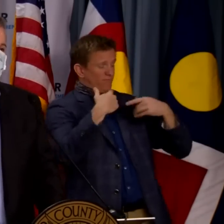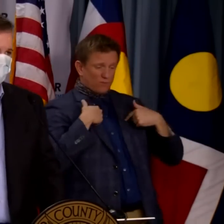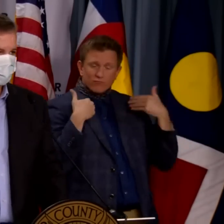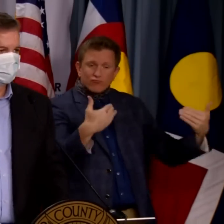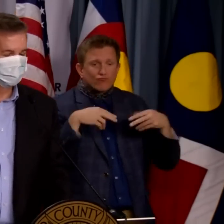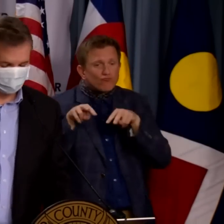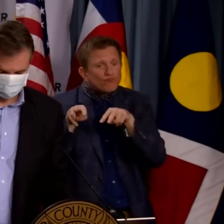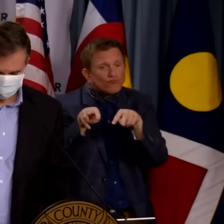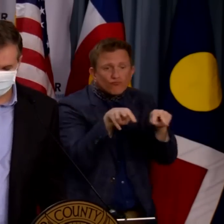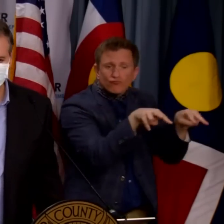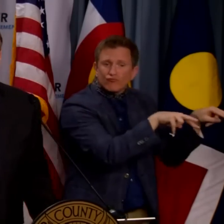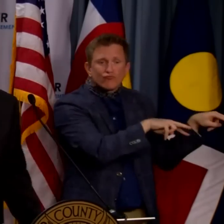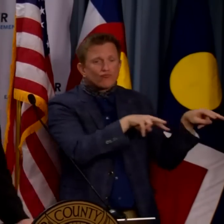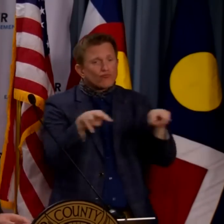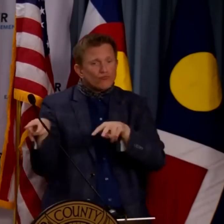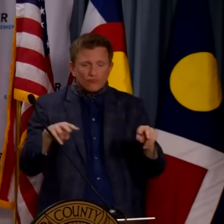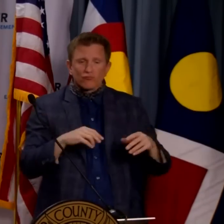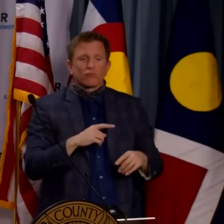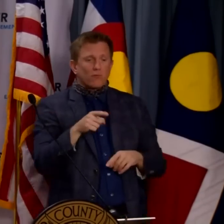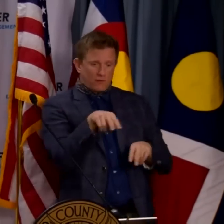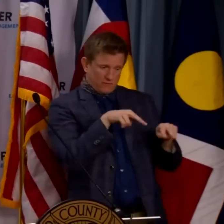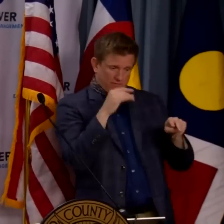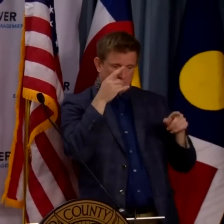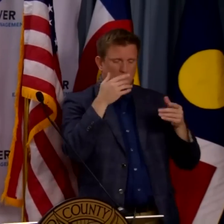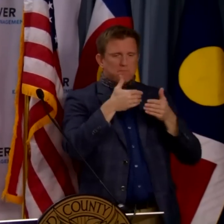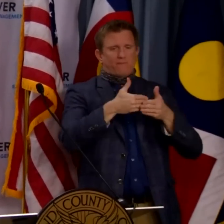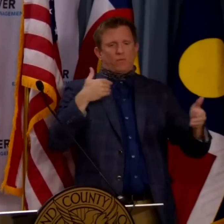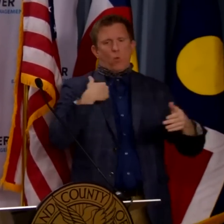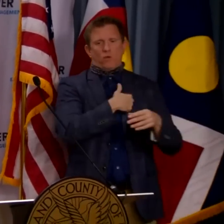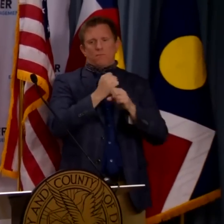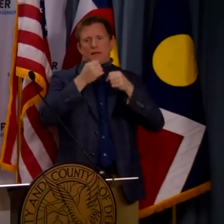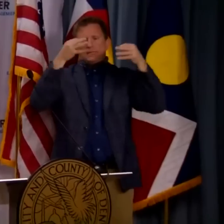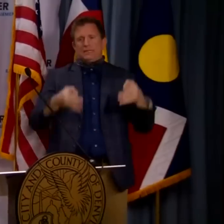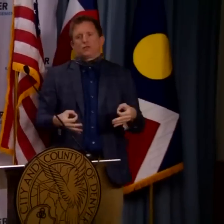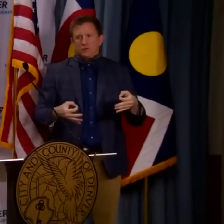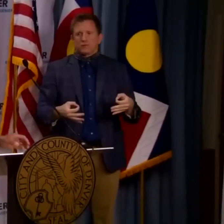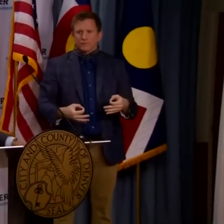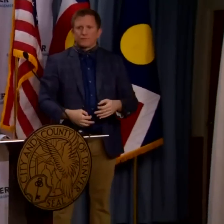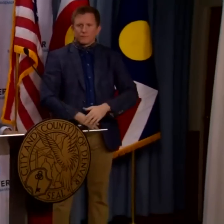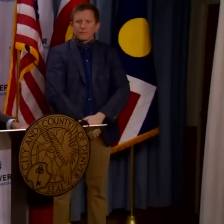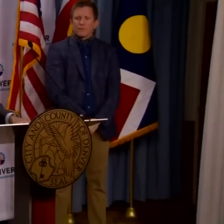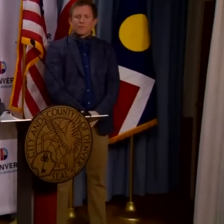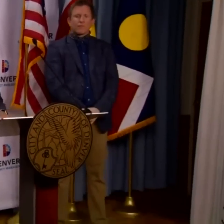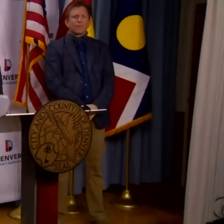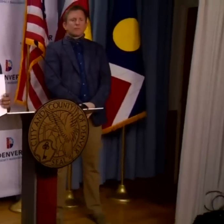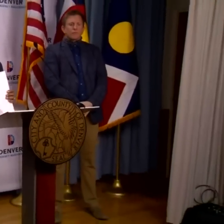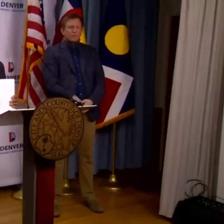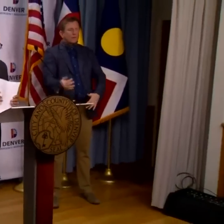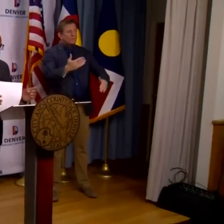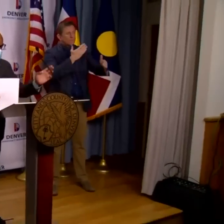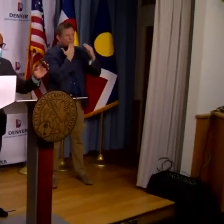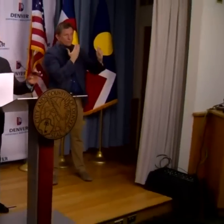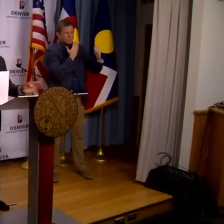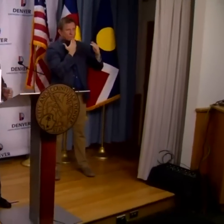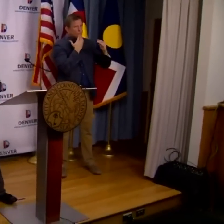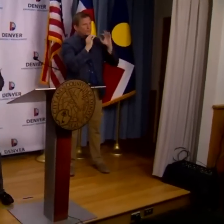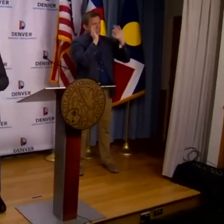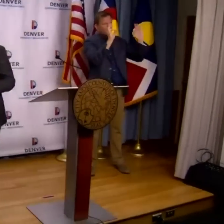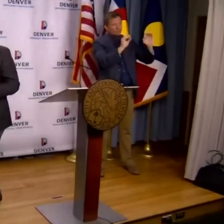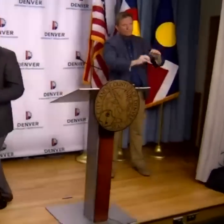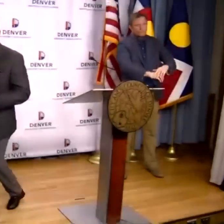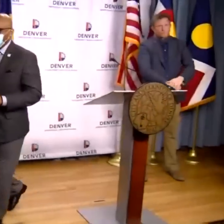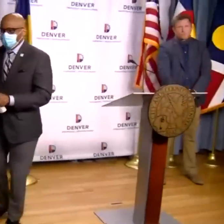We're having conversations almost daily with many companies that provide those tests, and we evaluate those on a